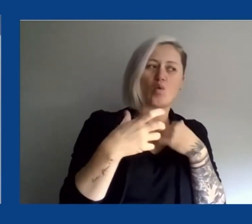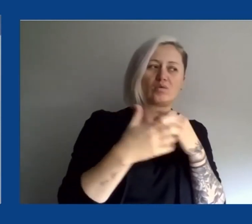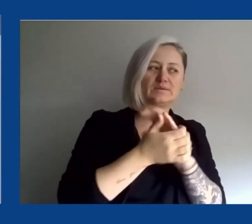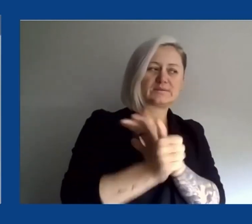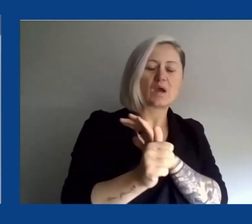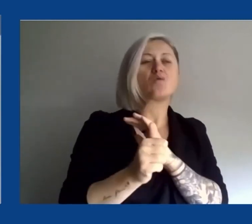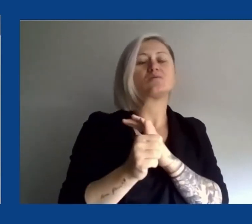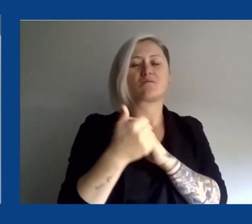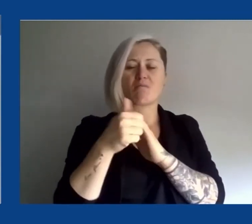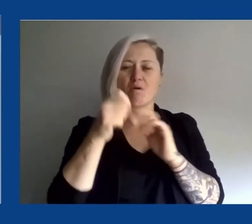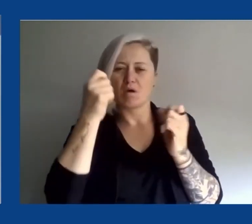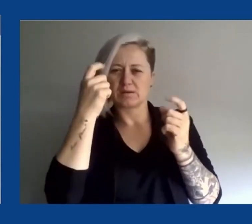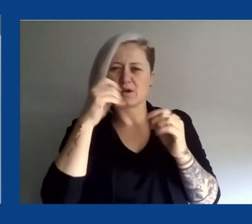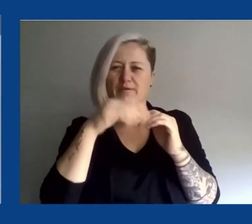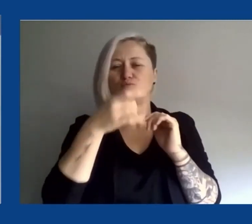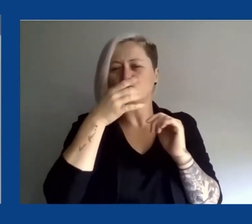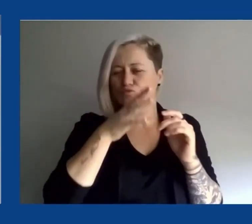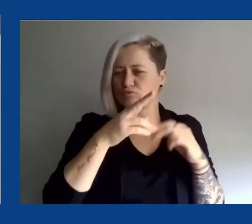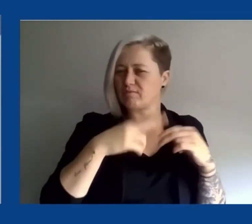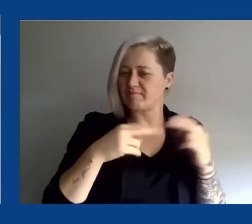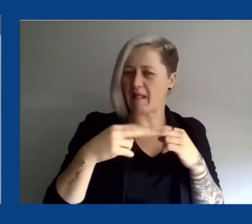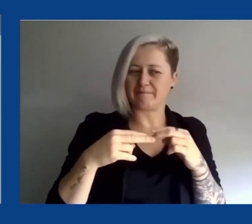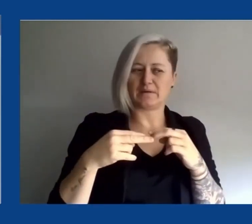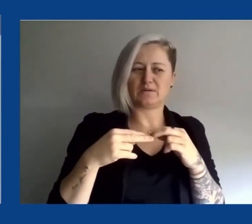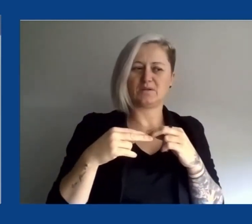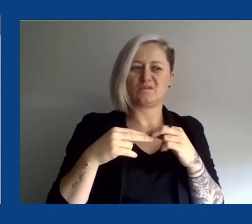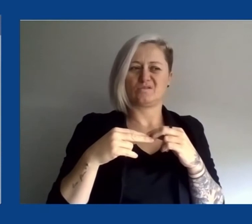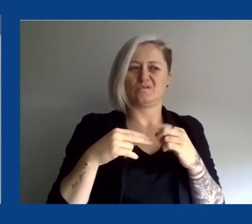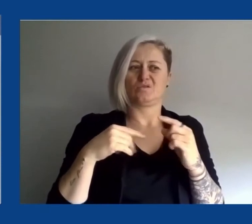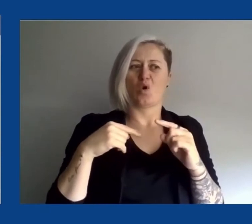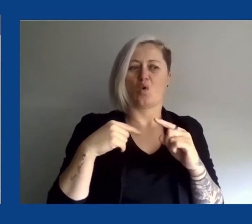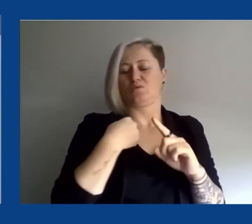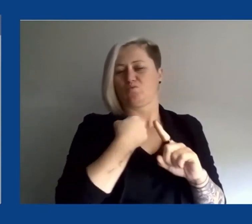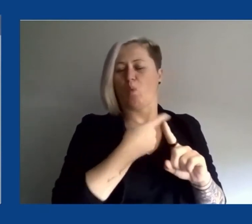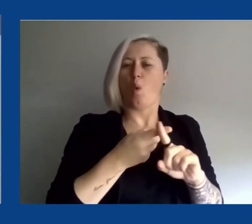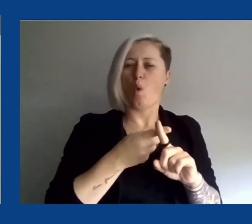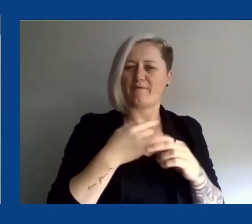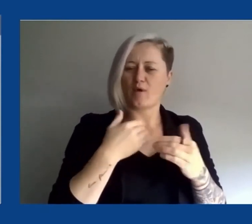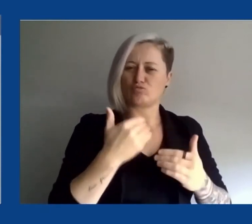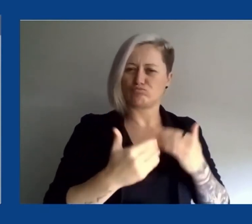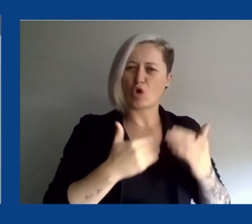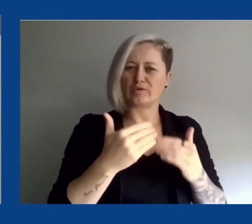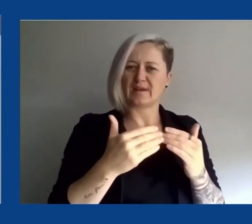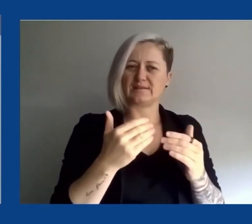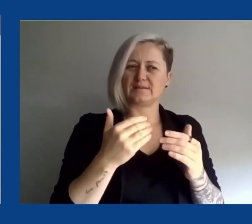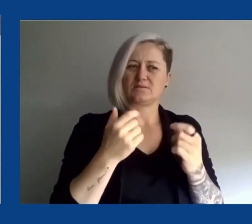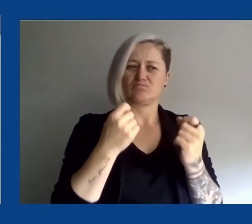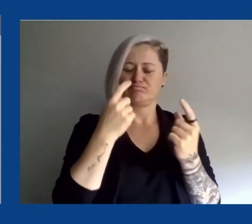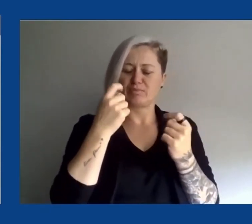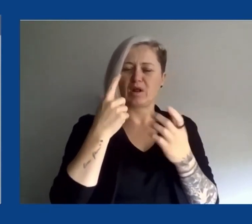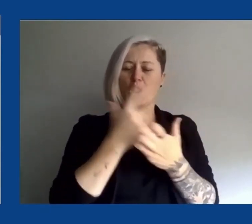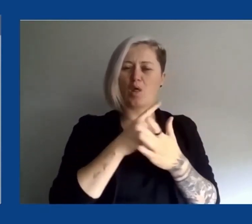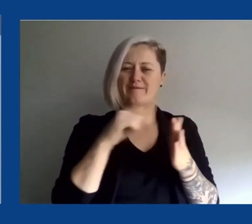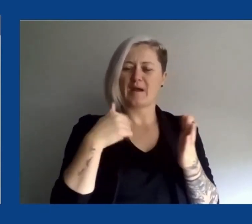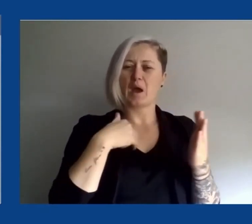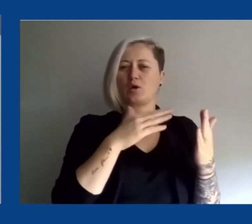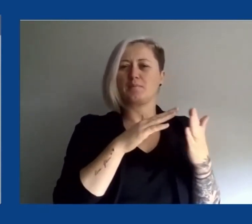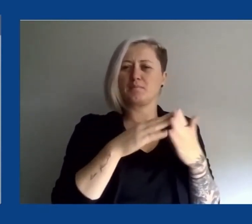development. So it was all of those processes, and then realising a lot of our community members,